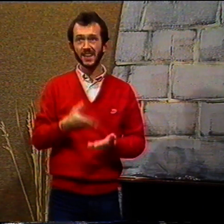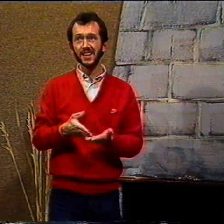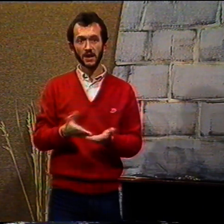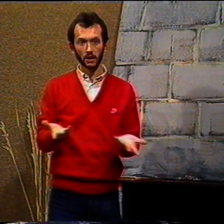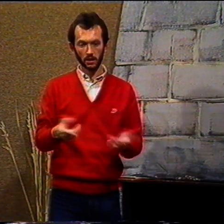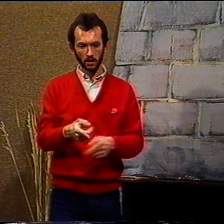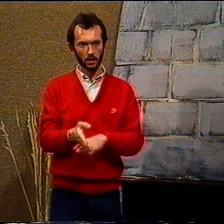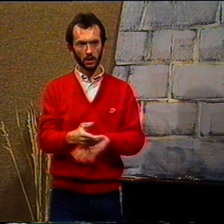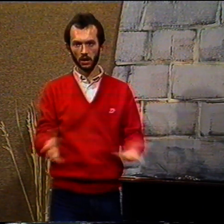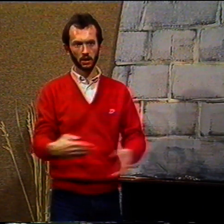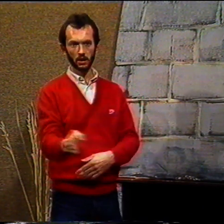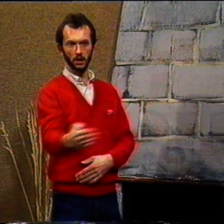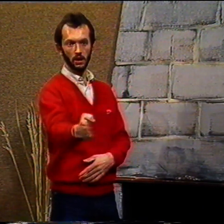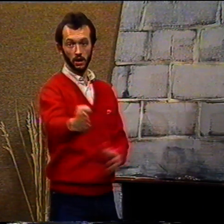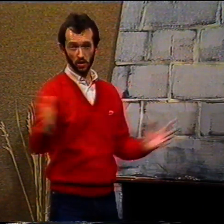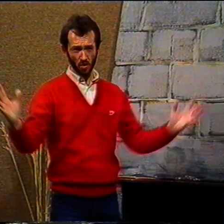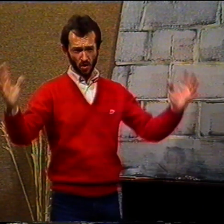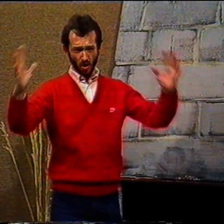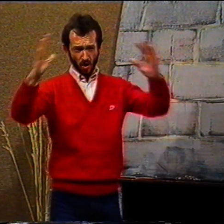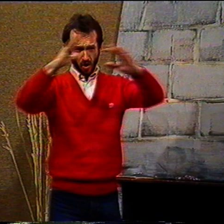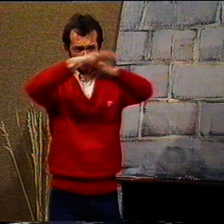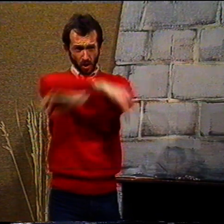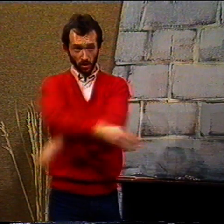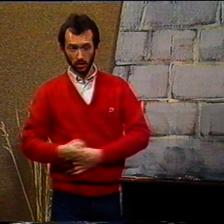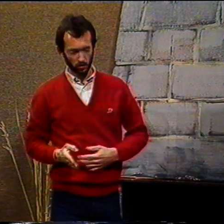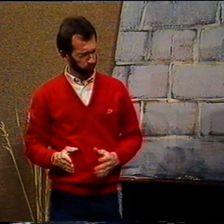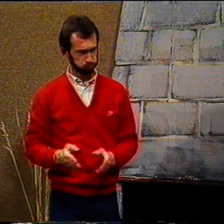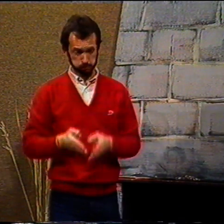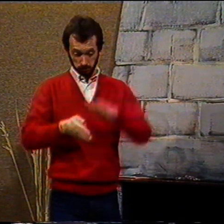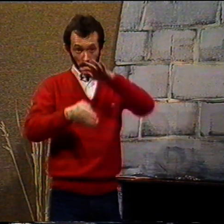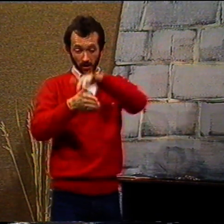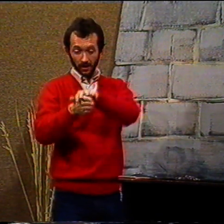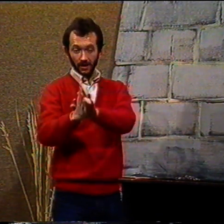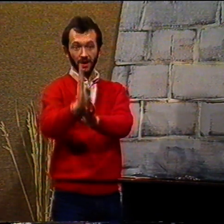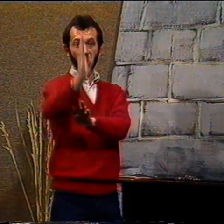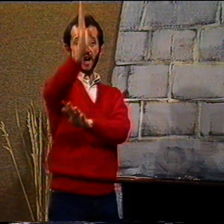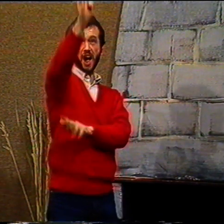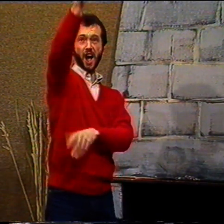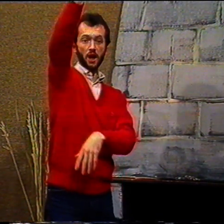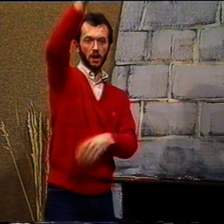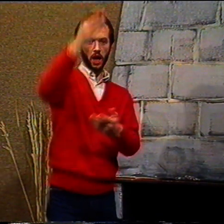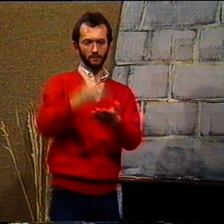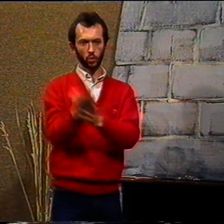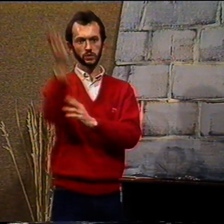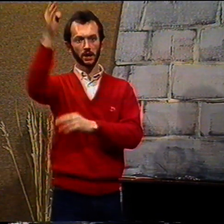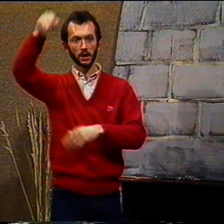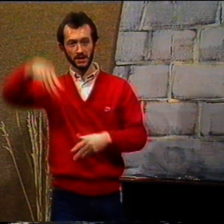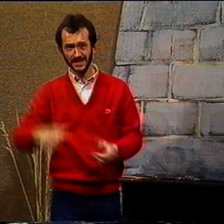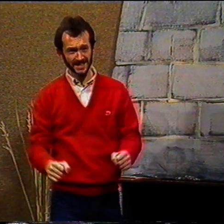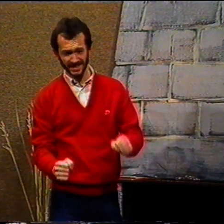waves. So we would just try and cut through the troughs. And water would pour all over the deck. And it was like